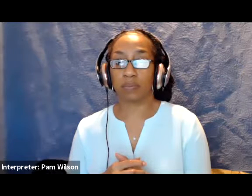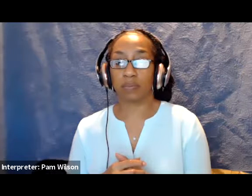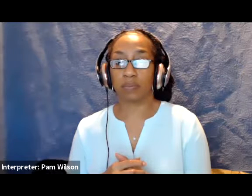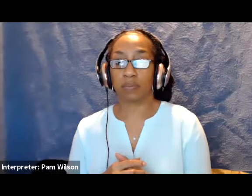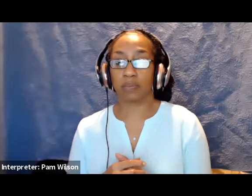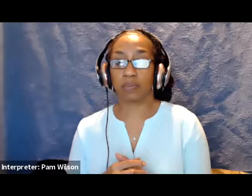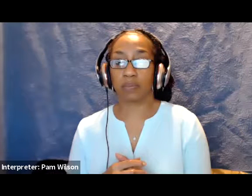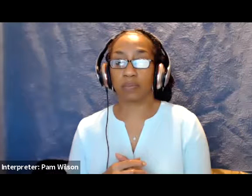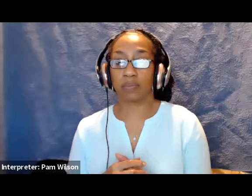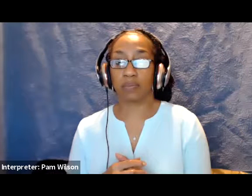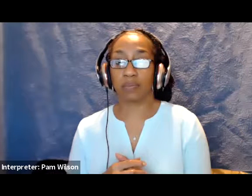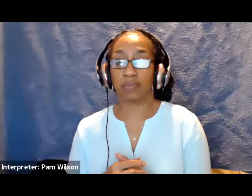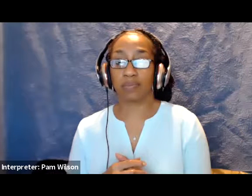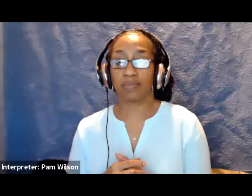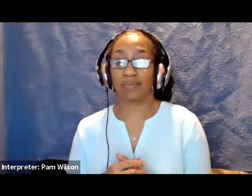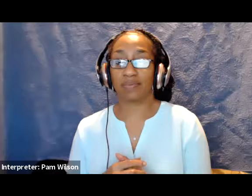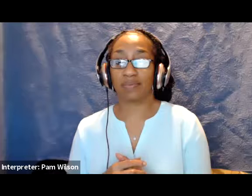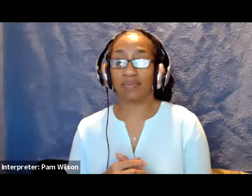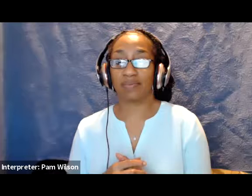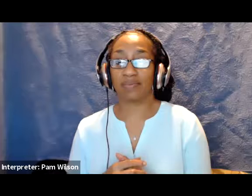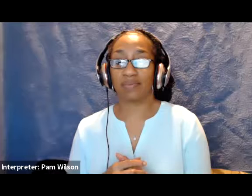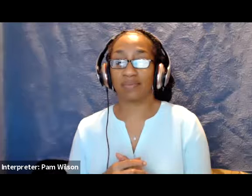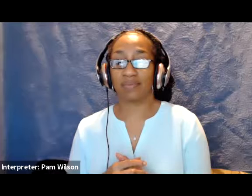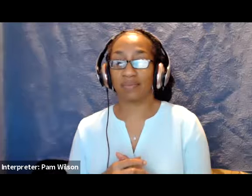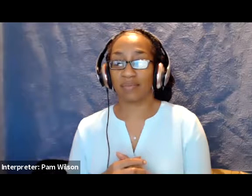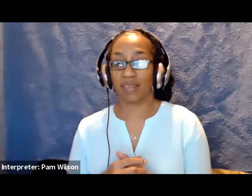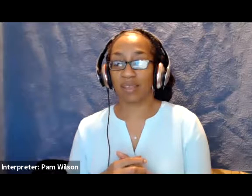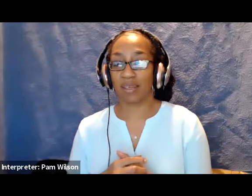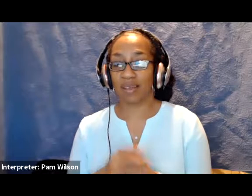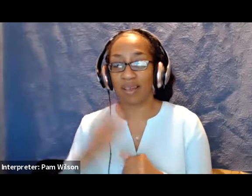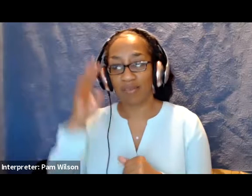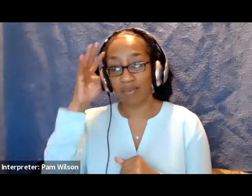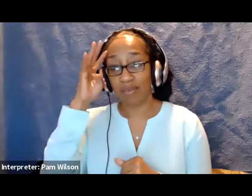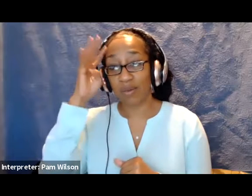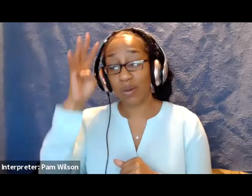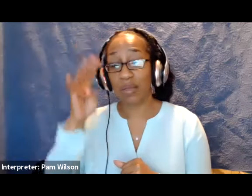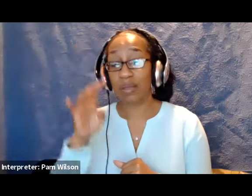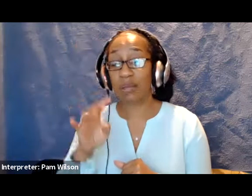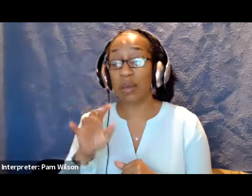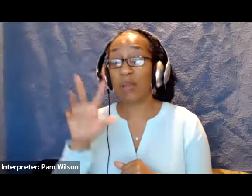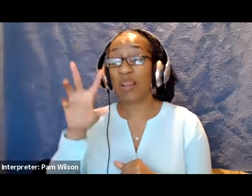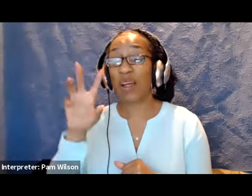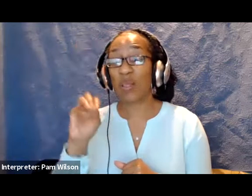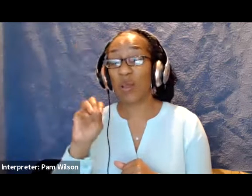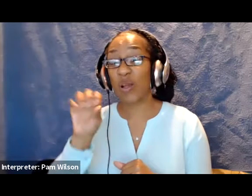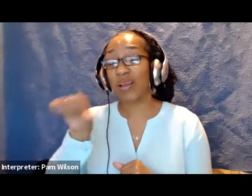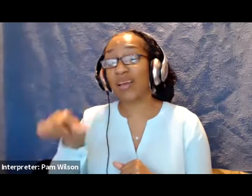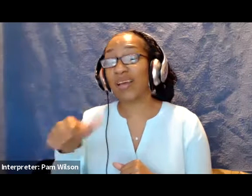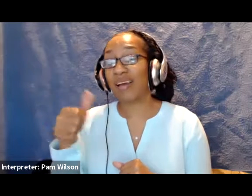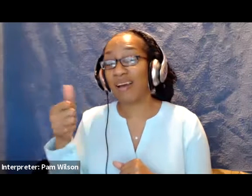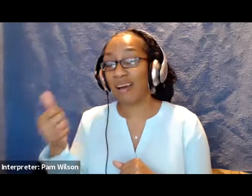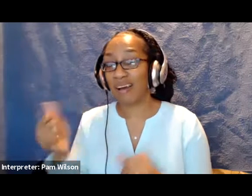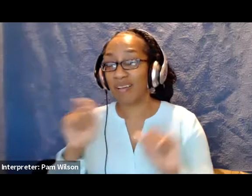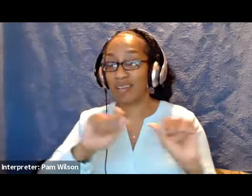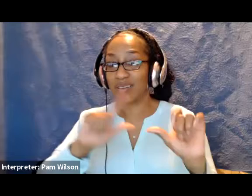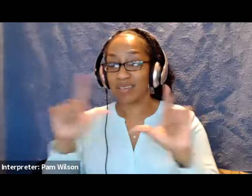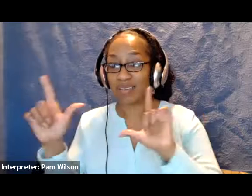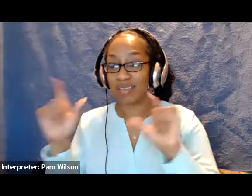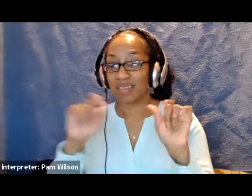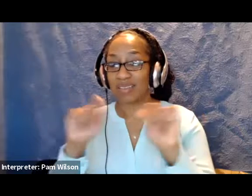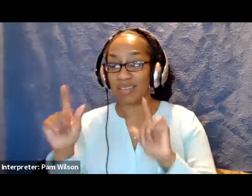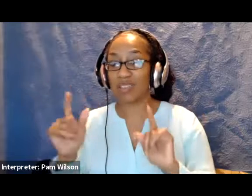And fortunately, as I've said, I've created about 30 additional slides that provide you additional information.